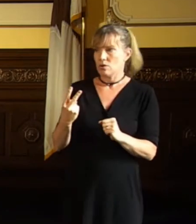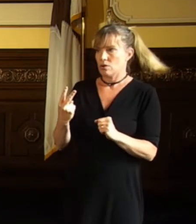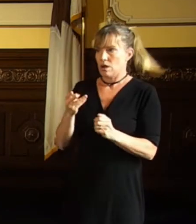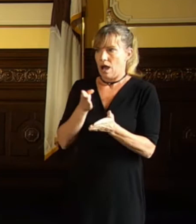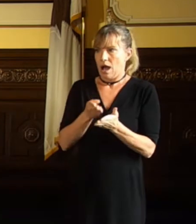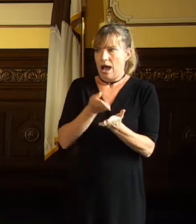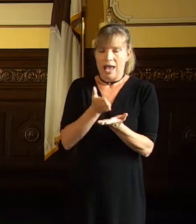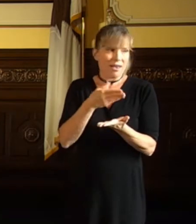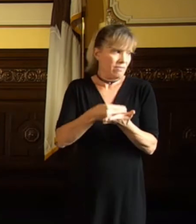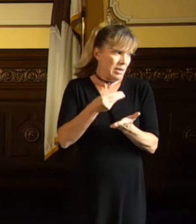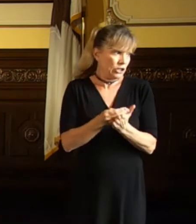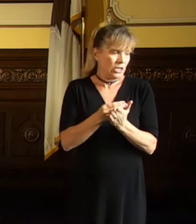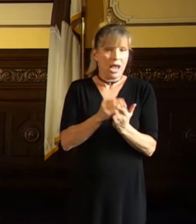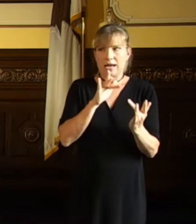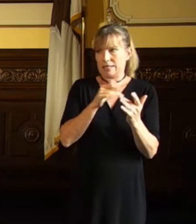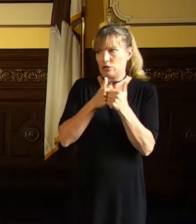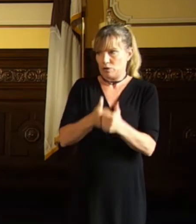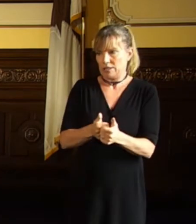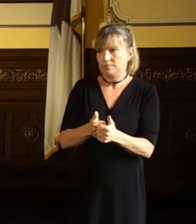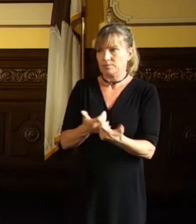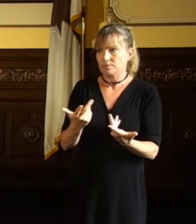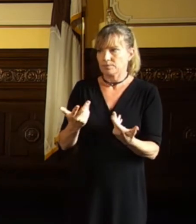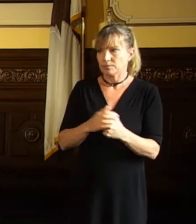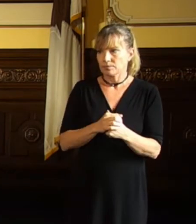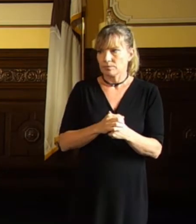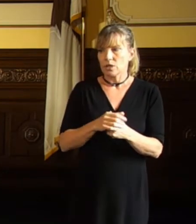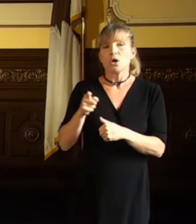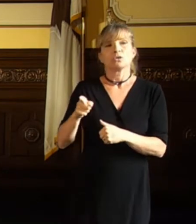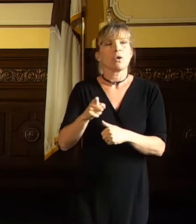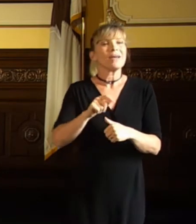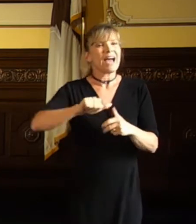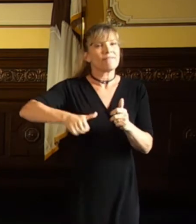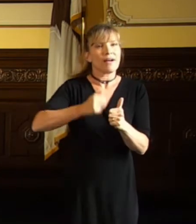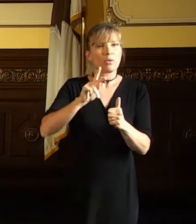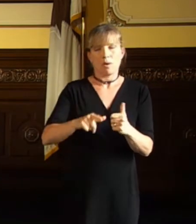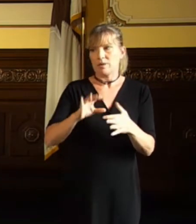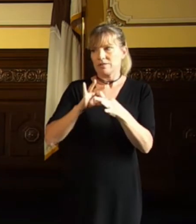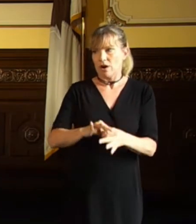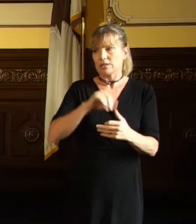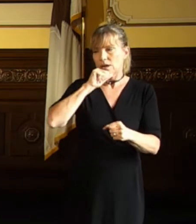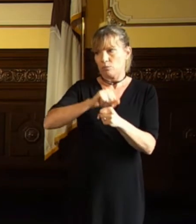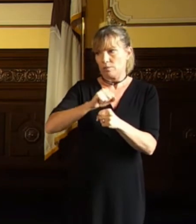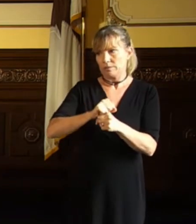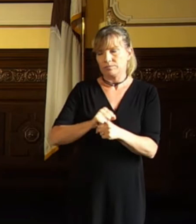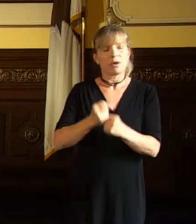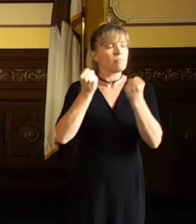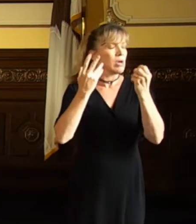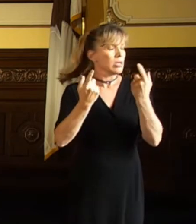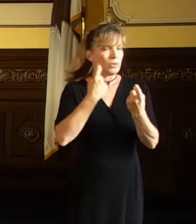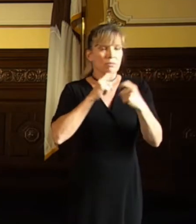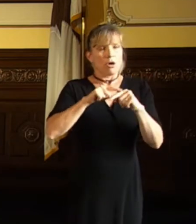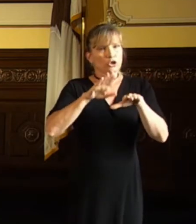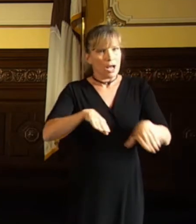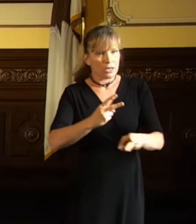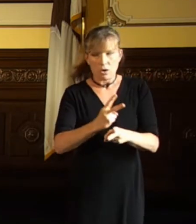budget and contact tracing questions. So, and actually a follow-up as well too, in terms of unemployment, lots of questions about